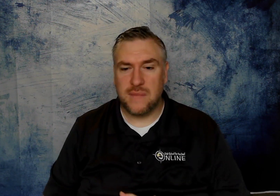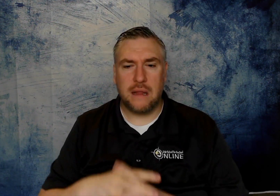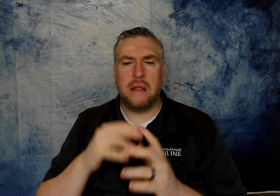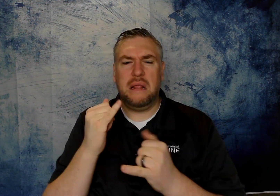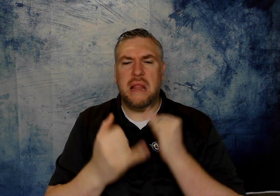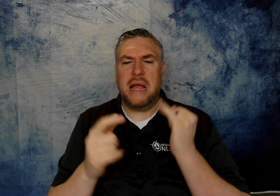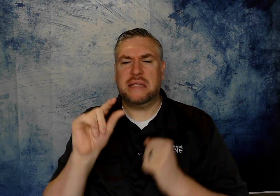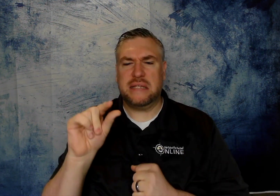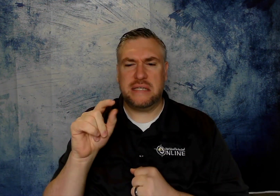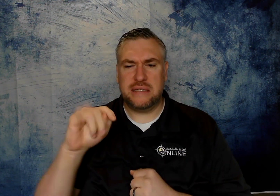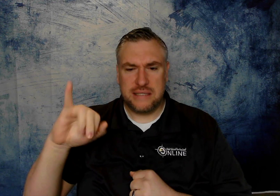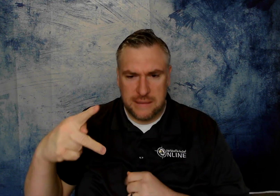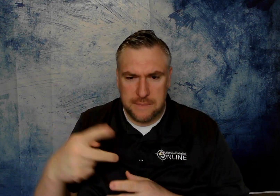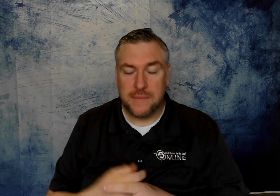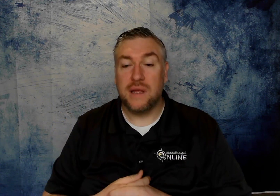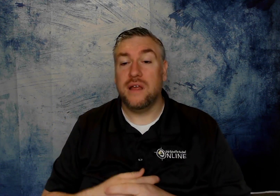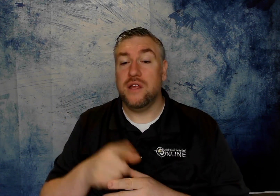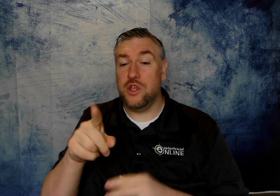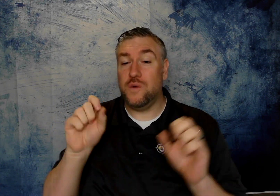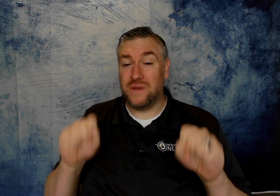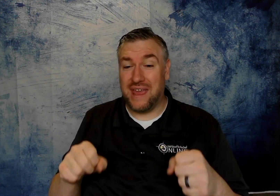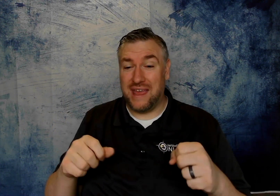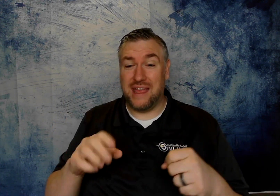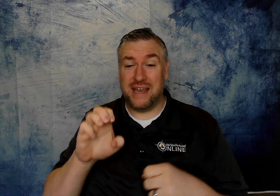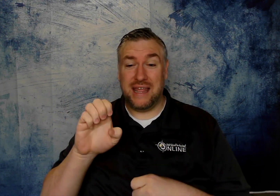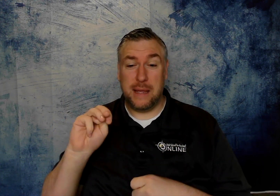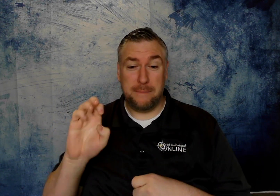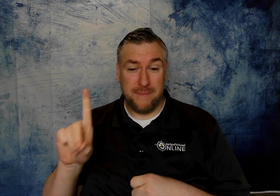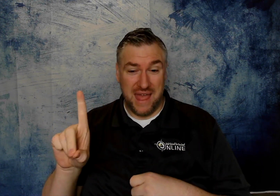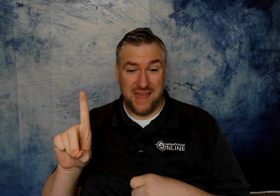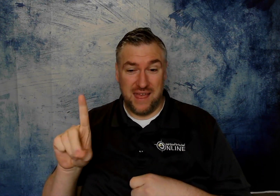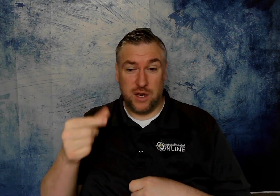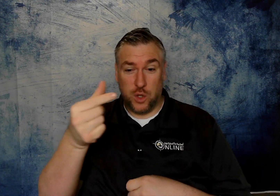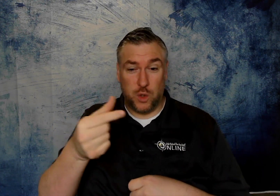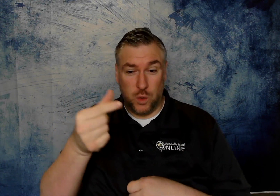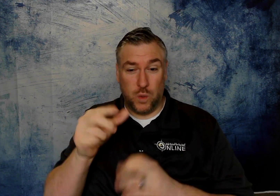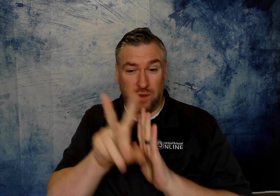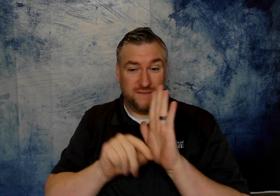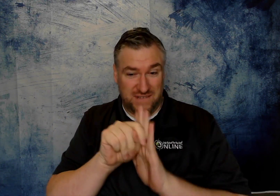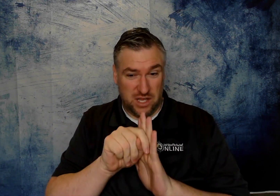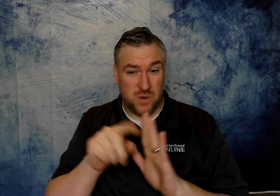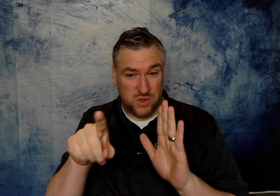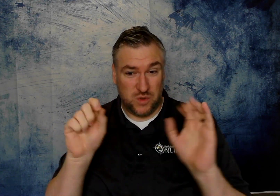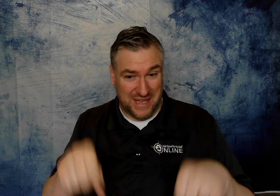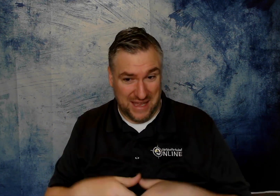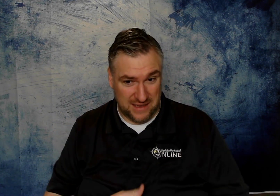Okay? The last little tip I want to throw out is you can embed Google videos.